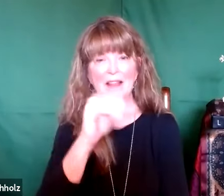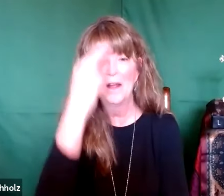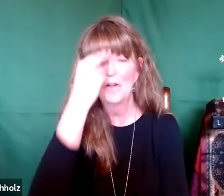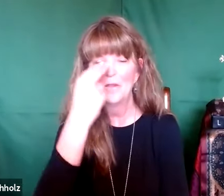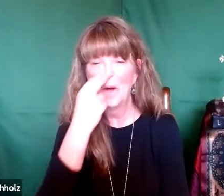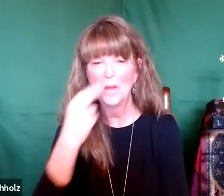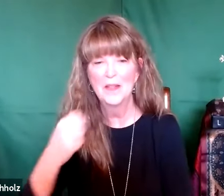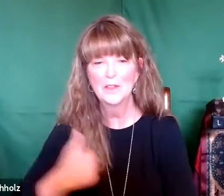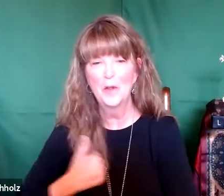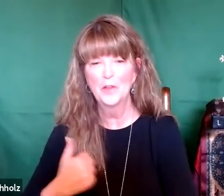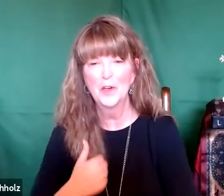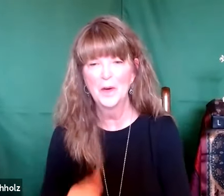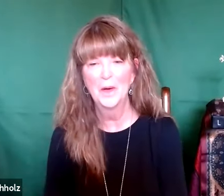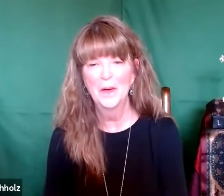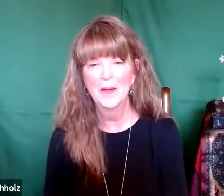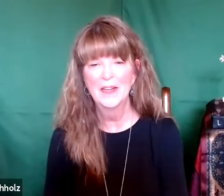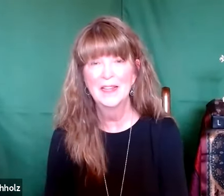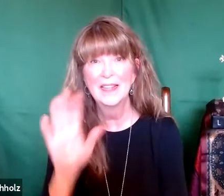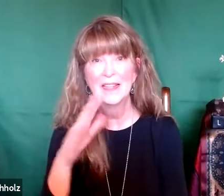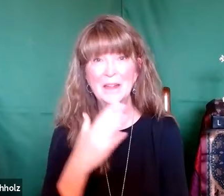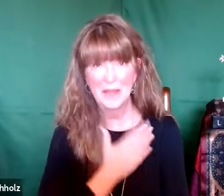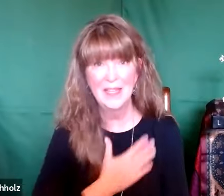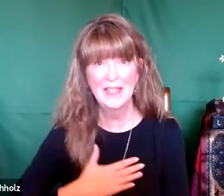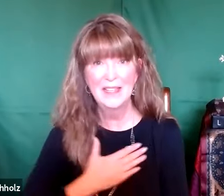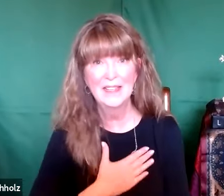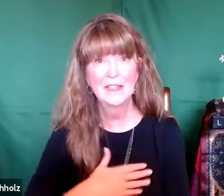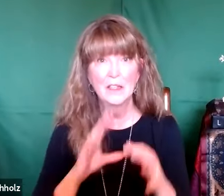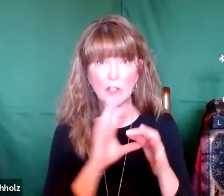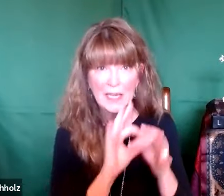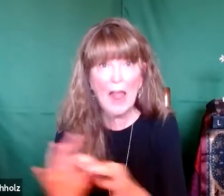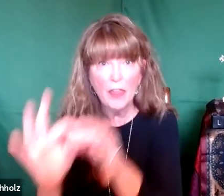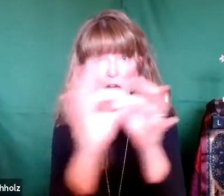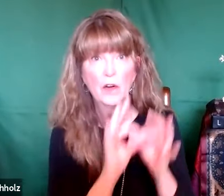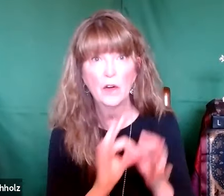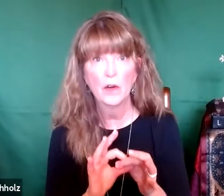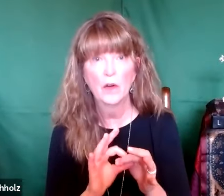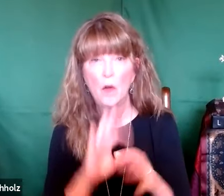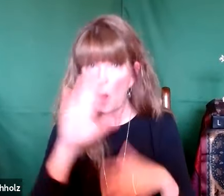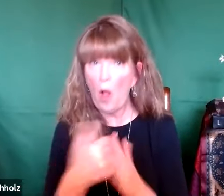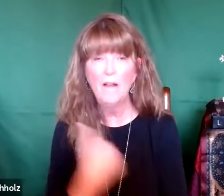we will be amazed, just as amazed as the Roman soldier was. So